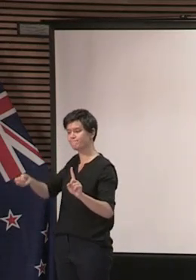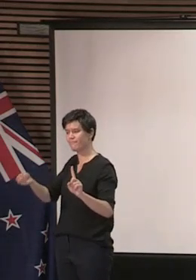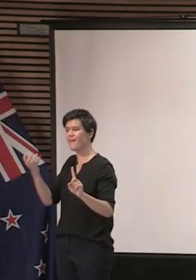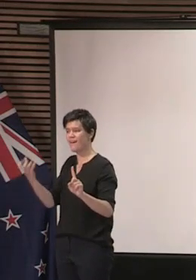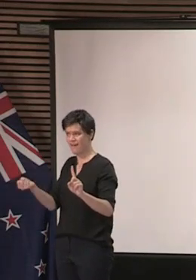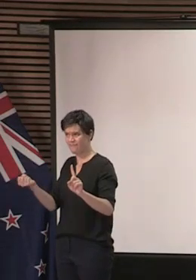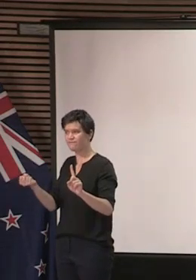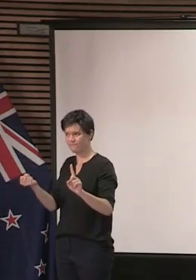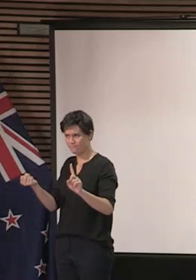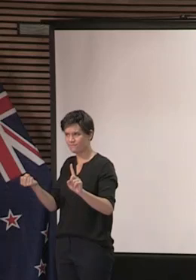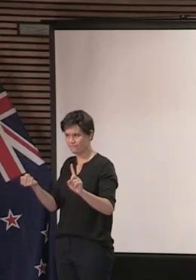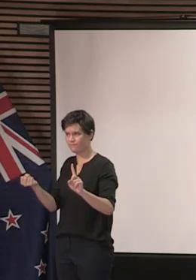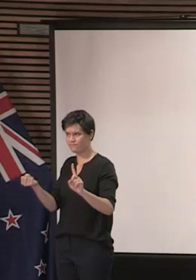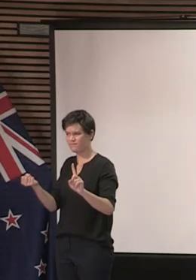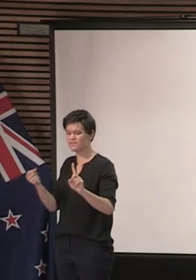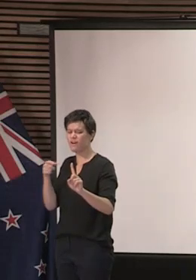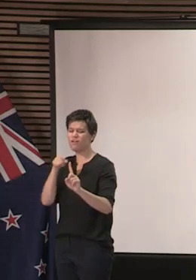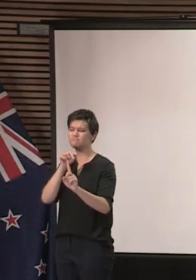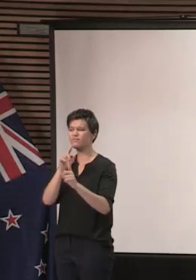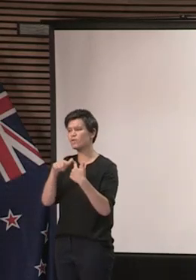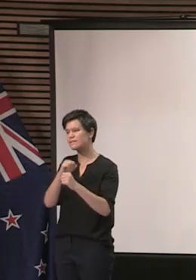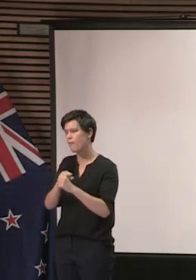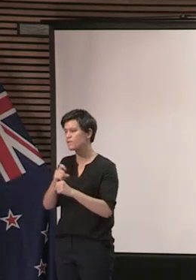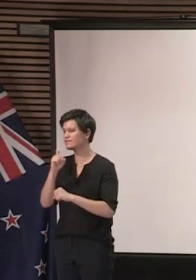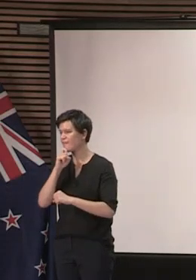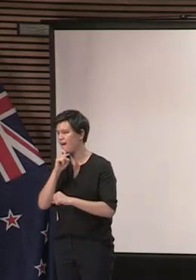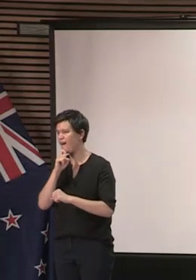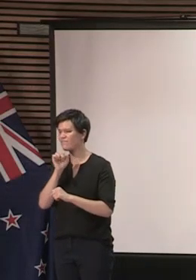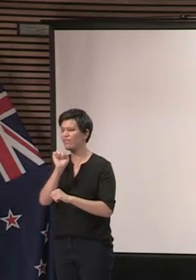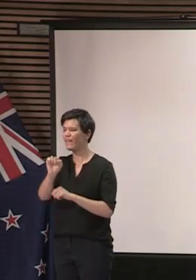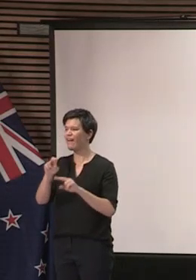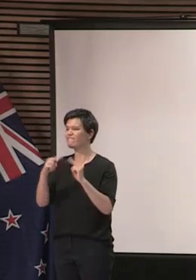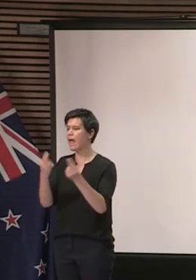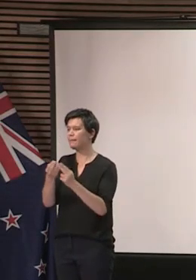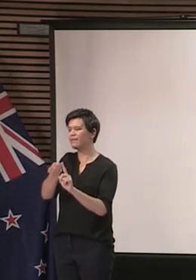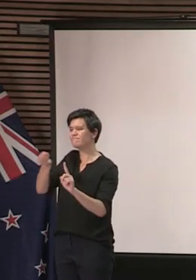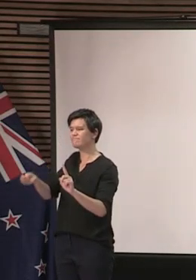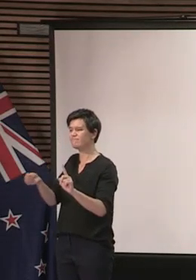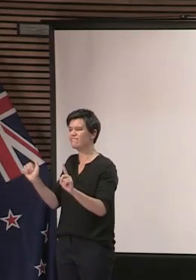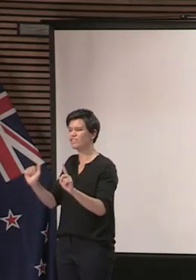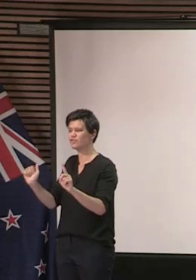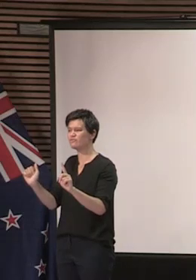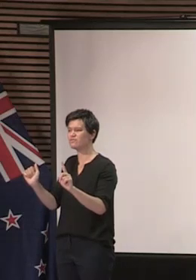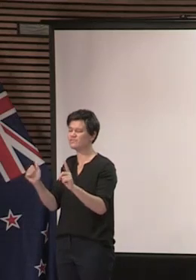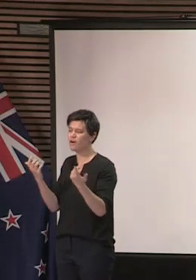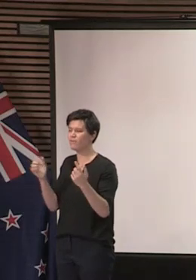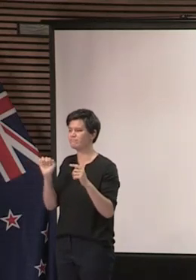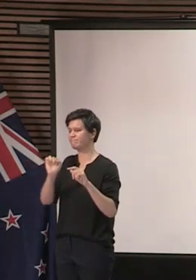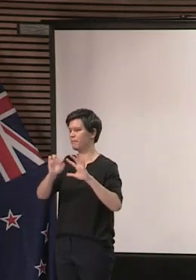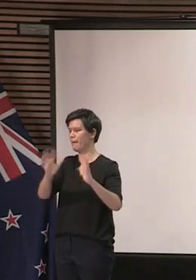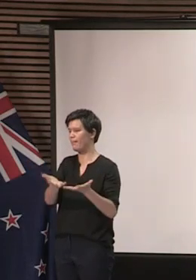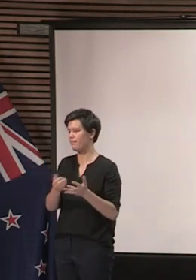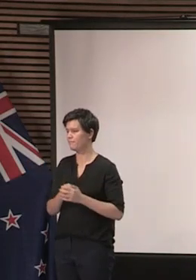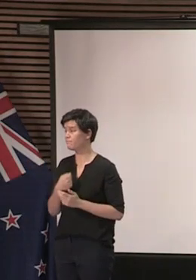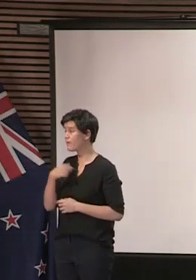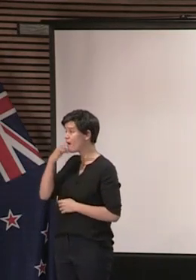community-based, so family members of the staff members. Okay, How last question. concerning is the Ponganui case